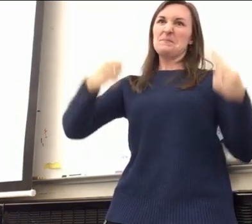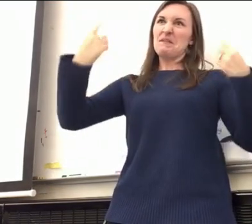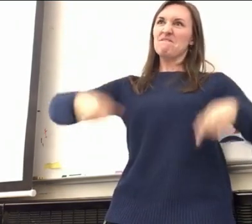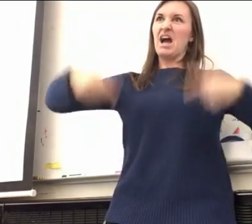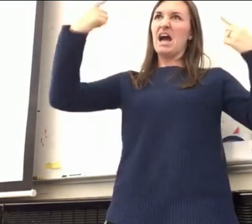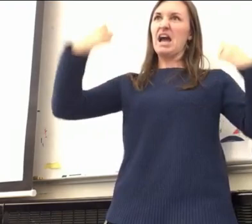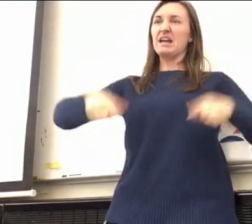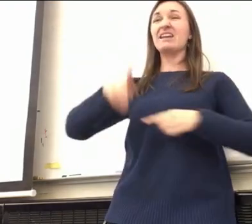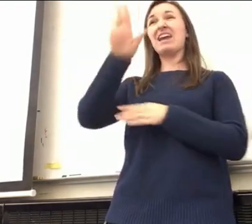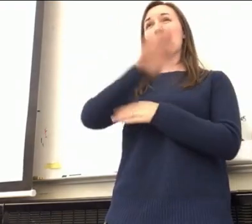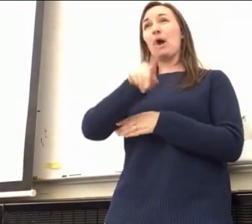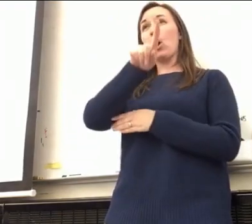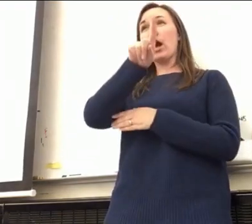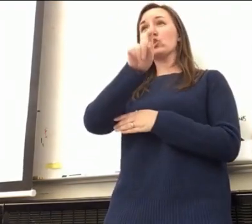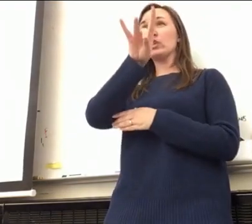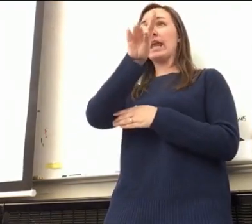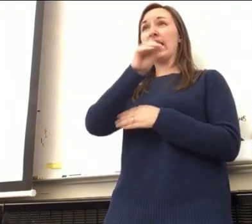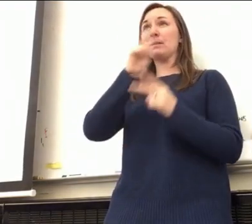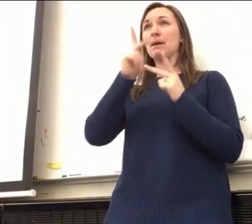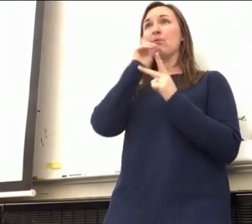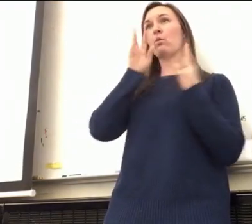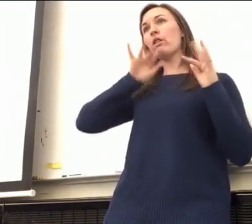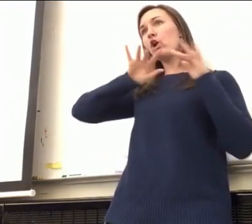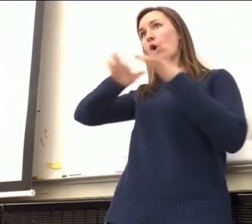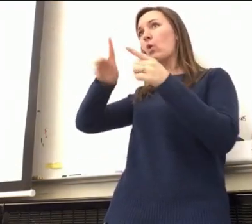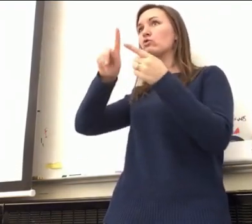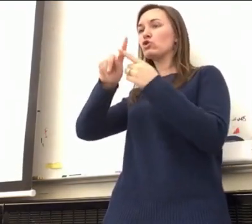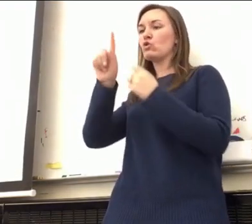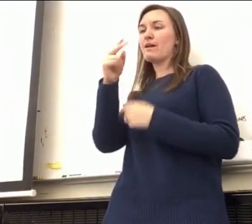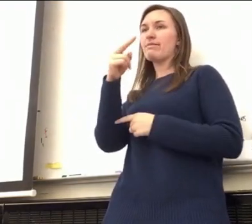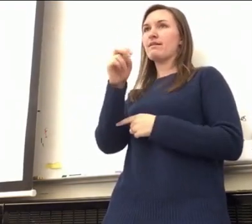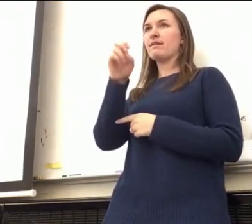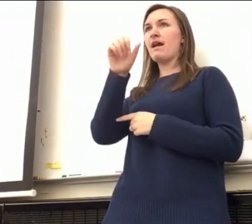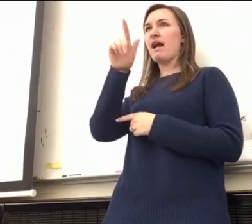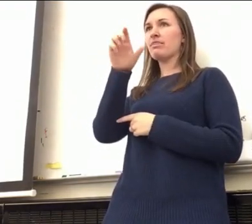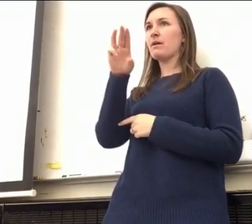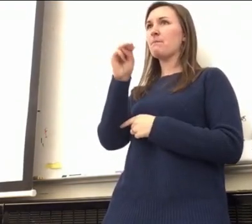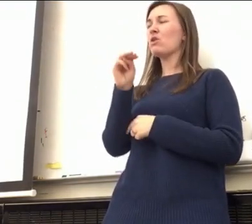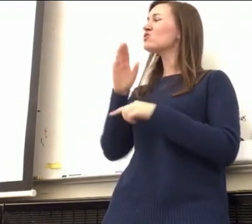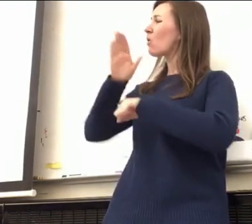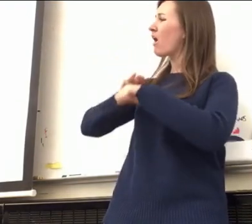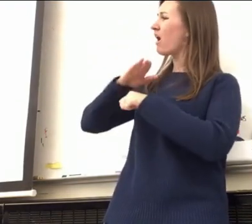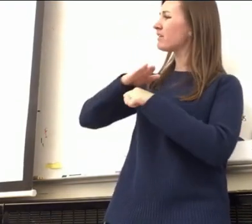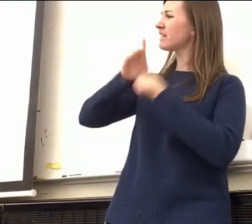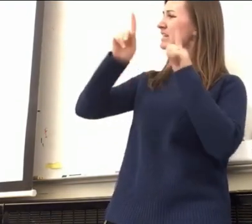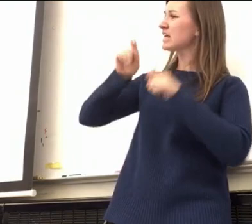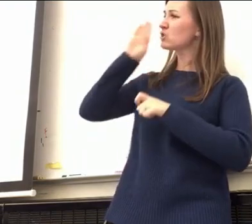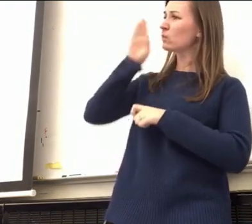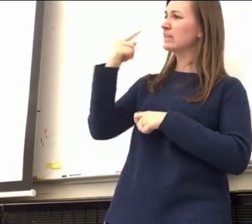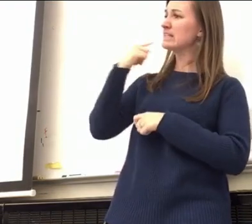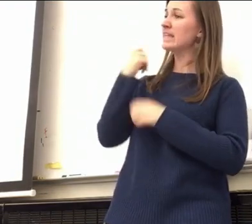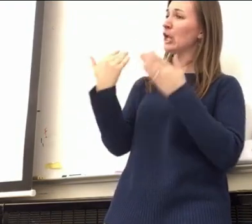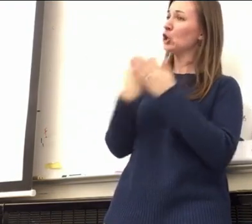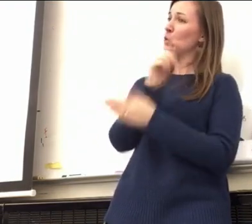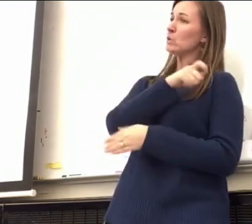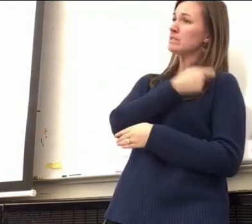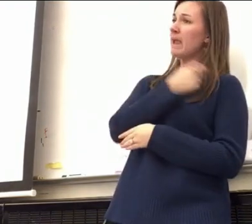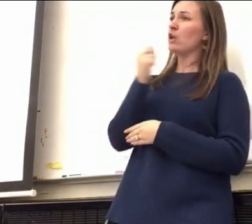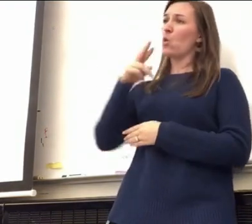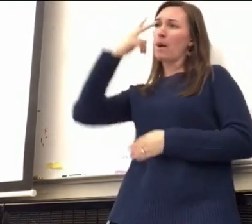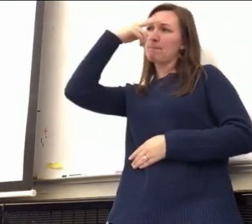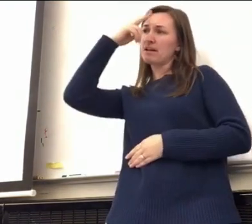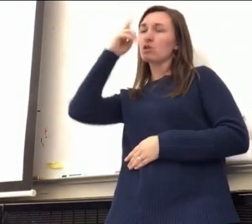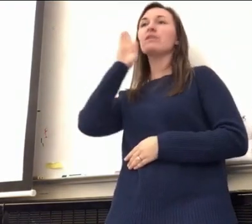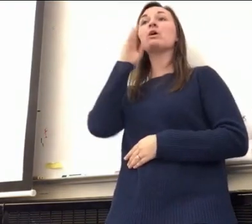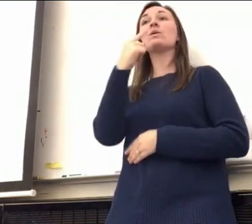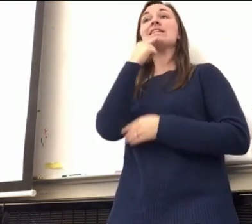about 180, are going to go to the Alamo. Yes? On the test, would it say New Spain or Mexico? They will say New Spain,